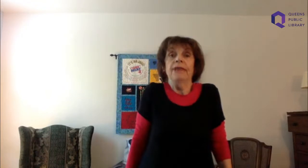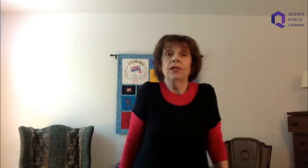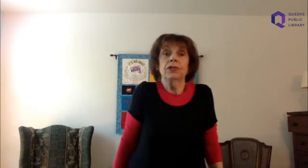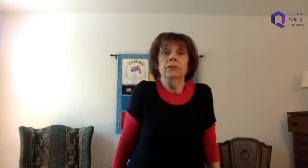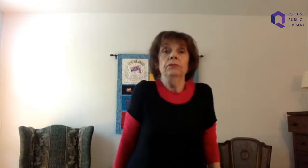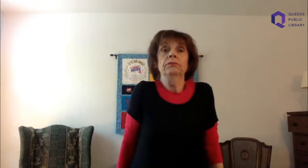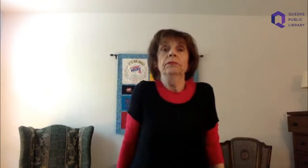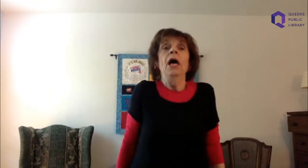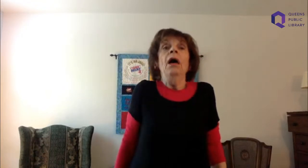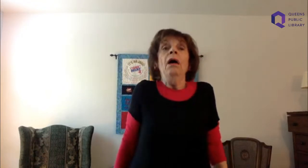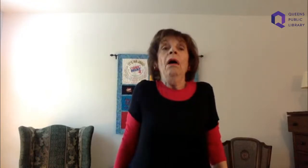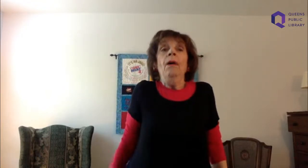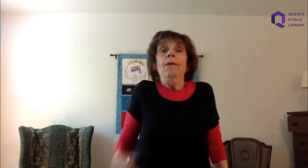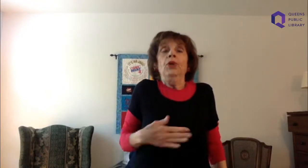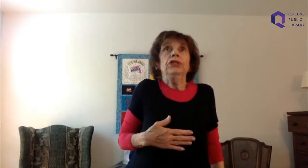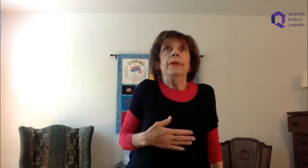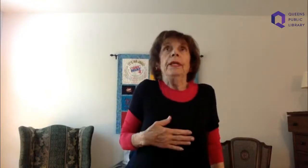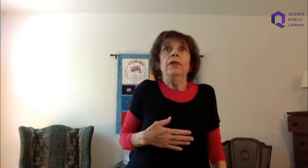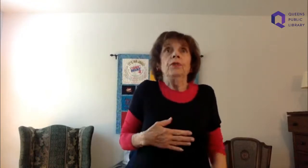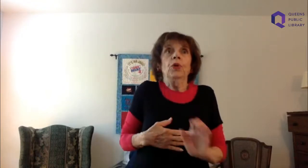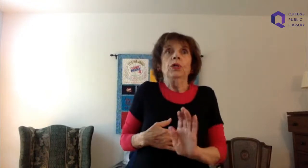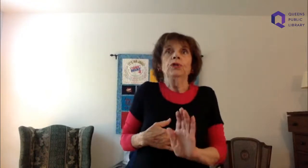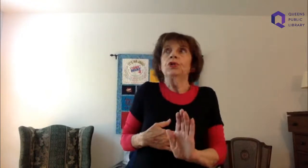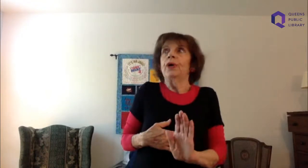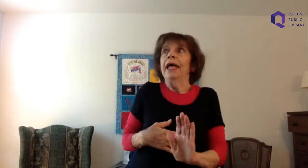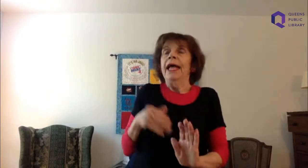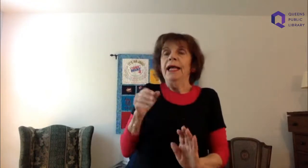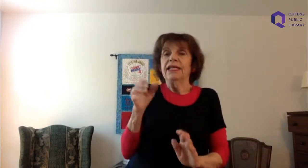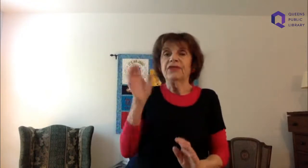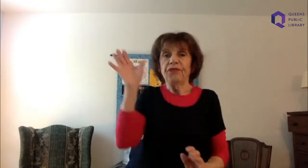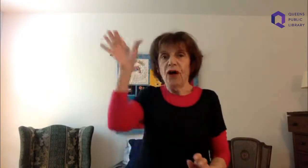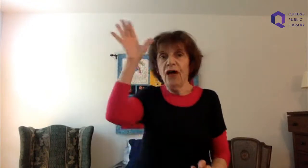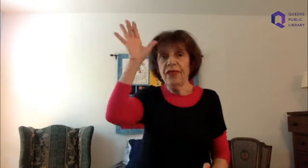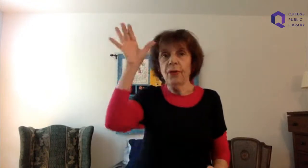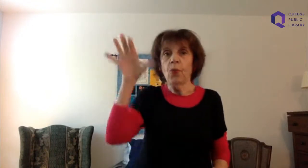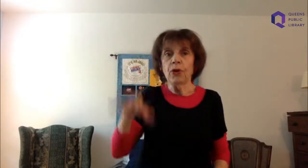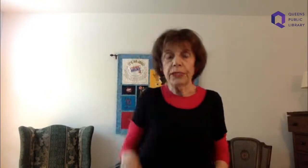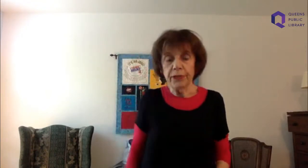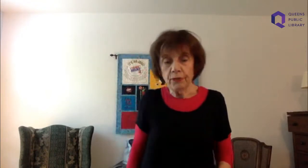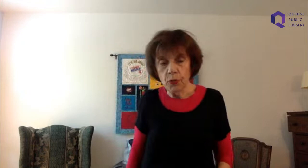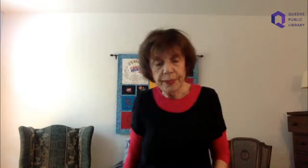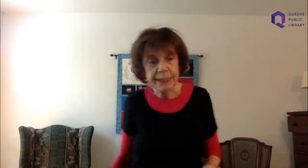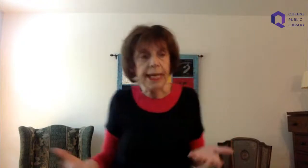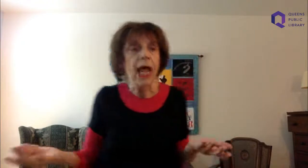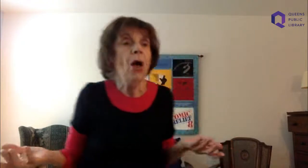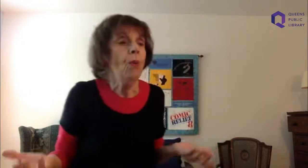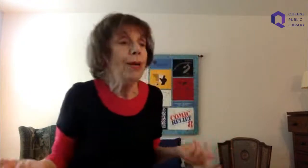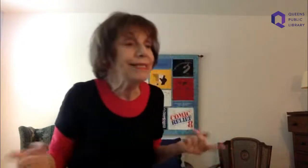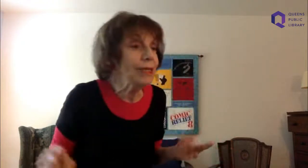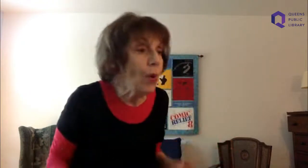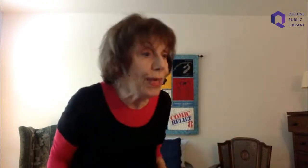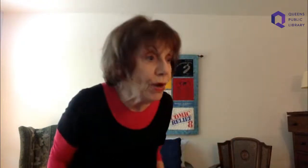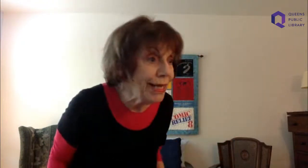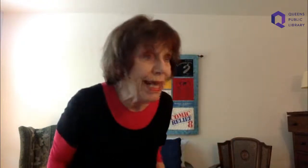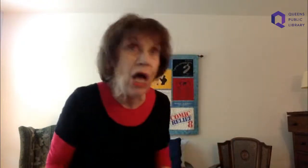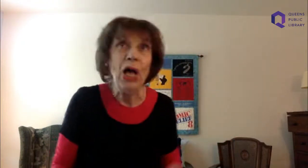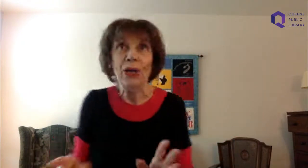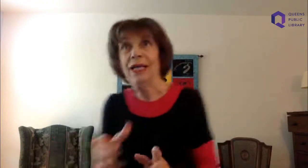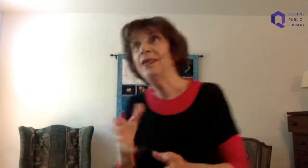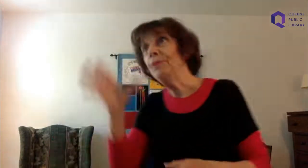this. Sorry, I didn't close the door. His father walked in the room. He said, "What's going on here?" The boy